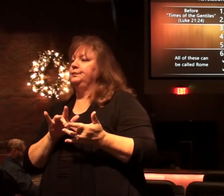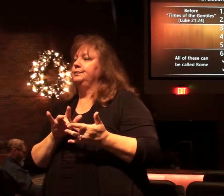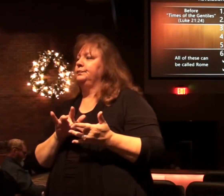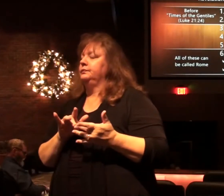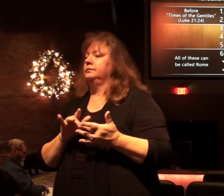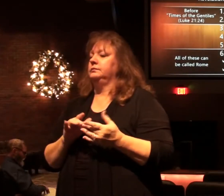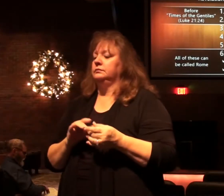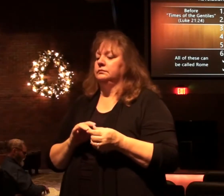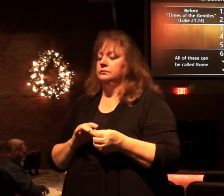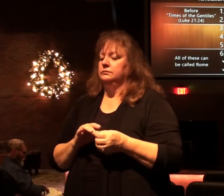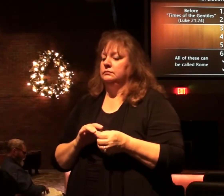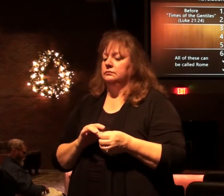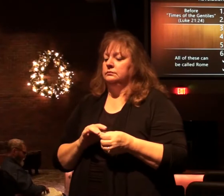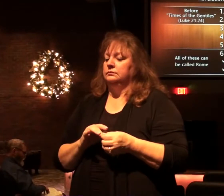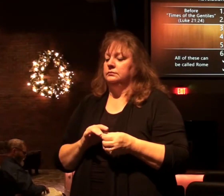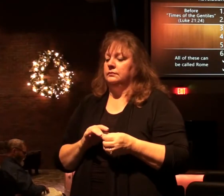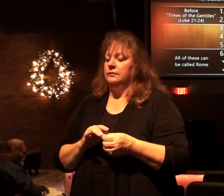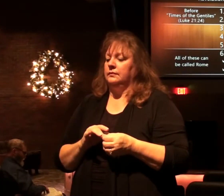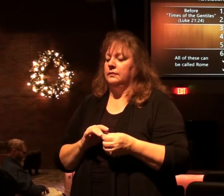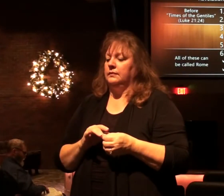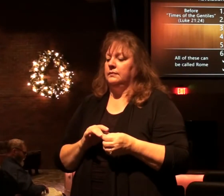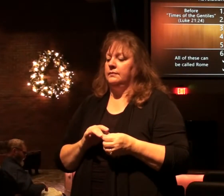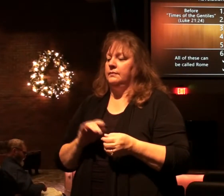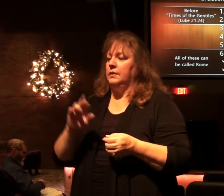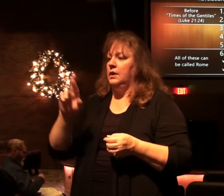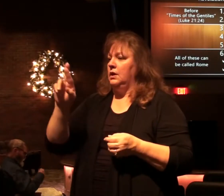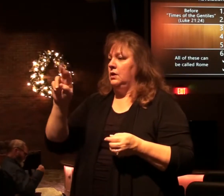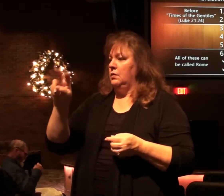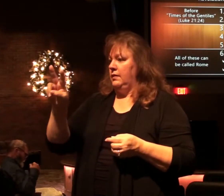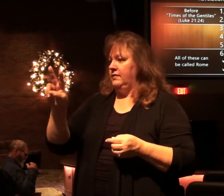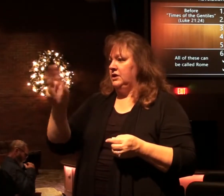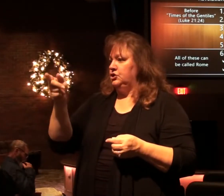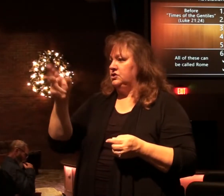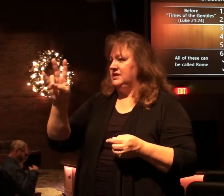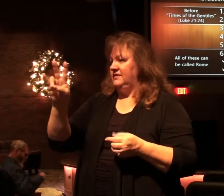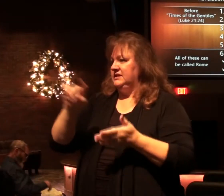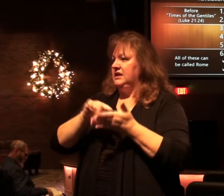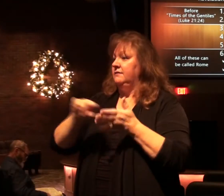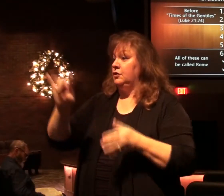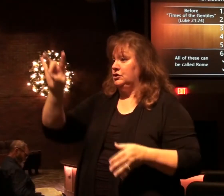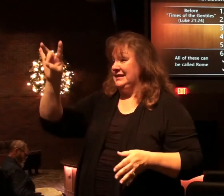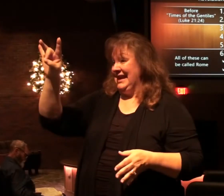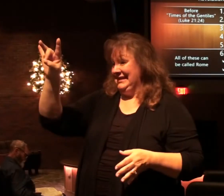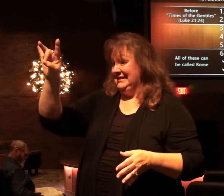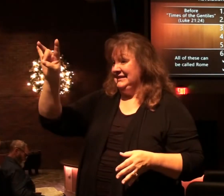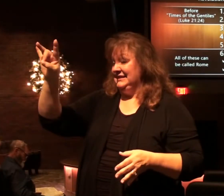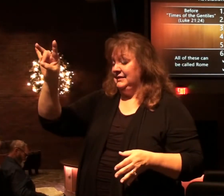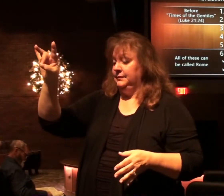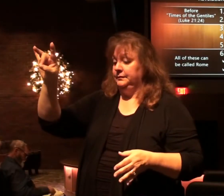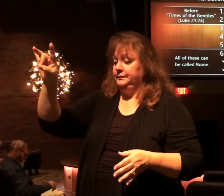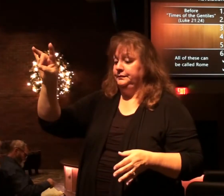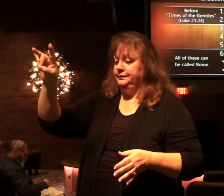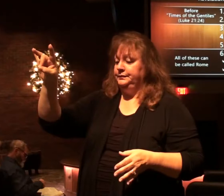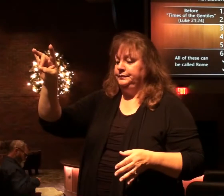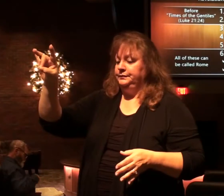there. We come down to verse 8 of Revelation chapter 17.